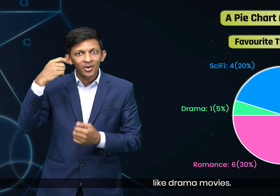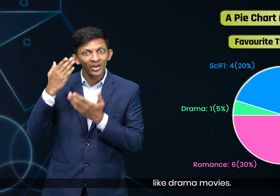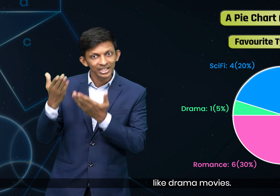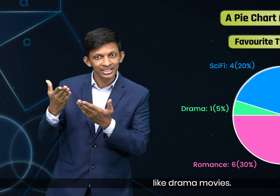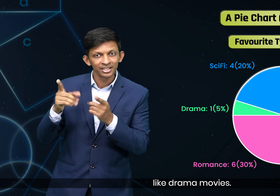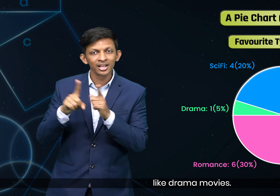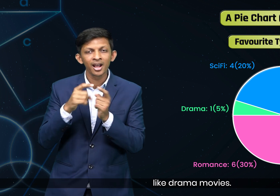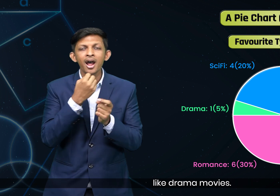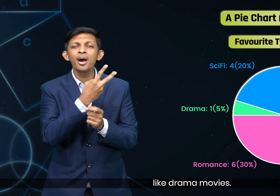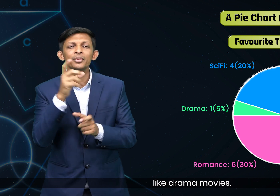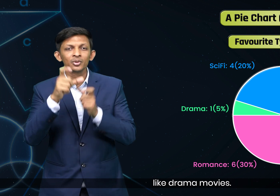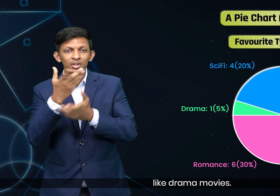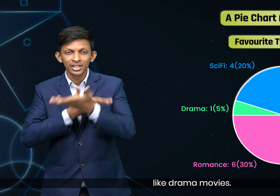like drama movies.